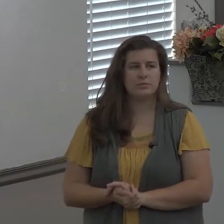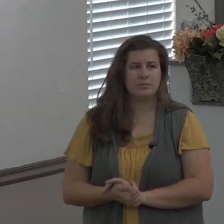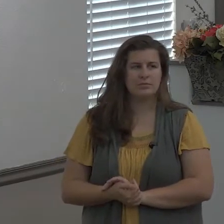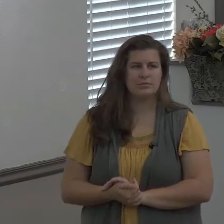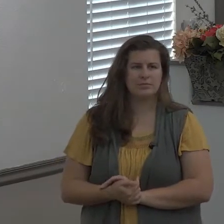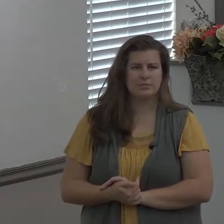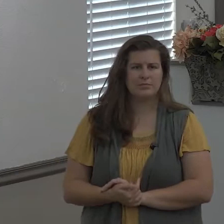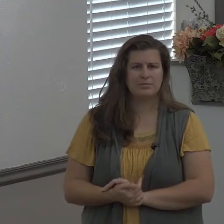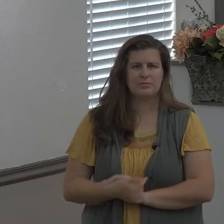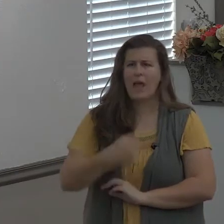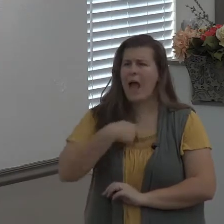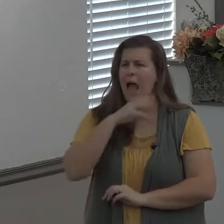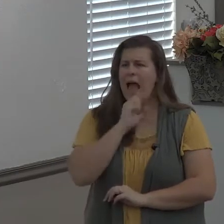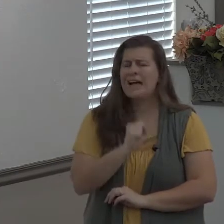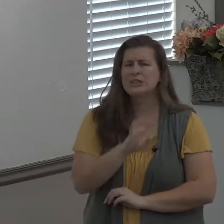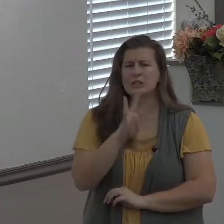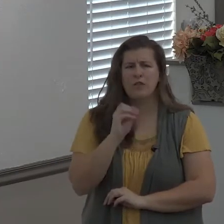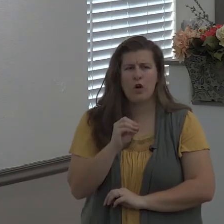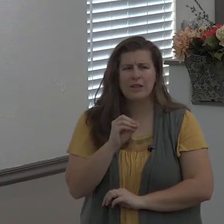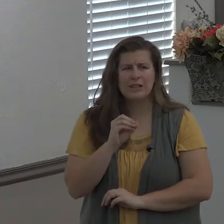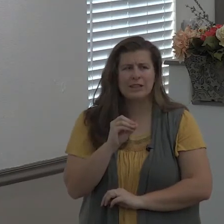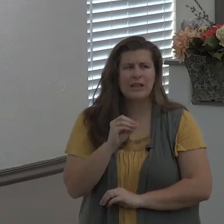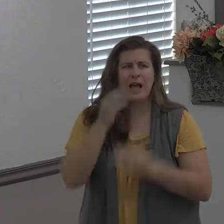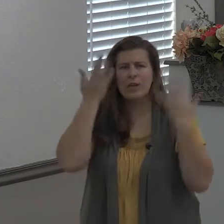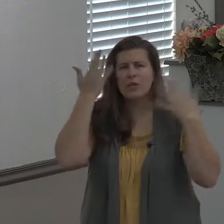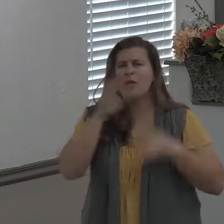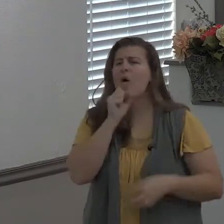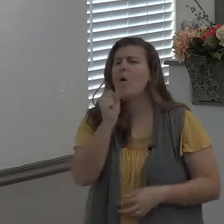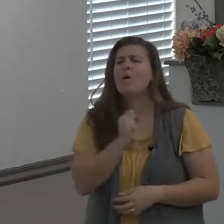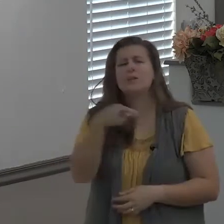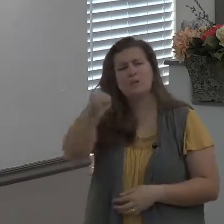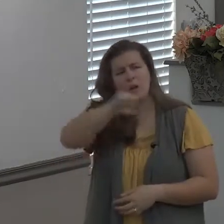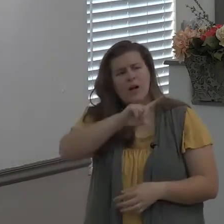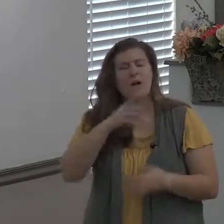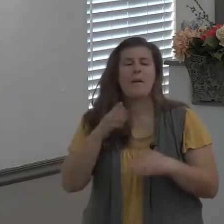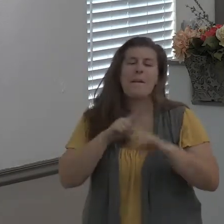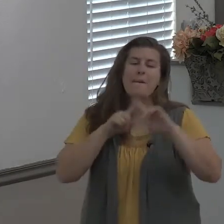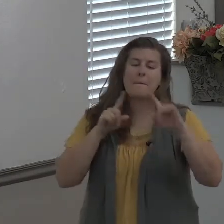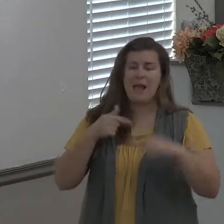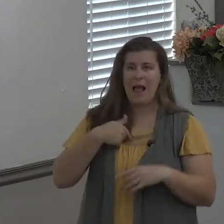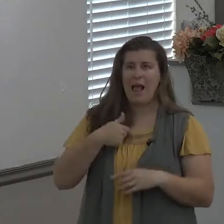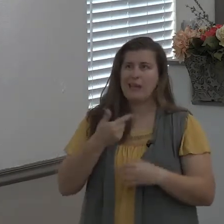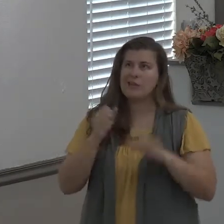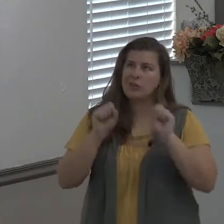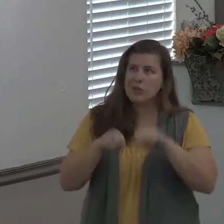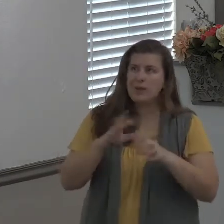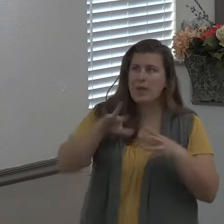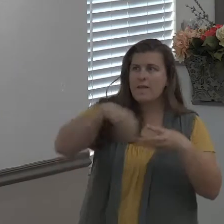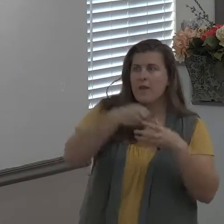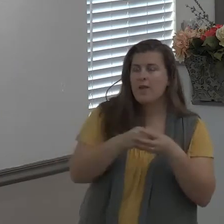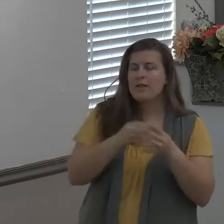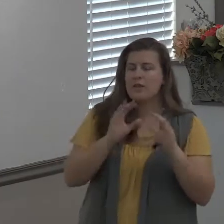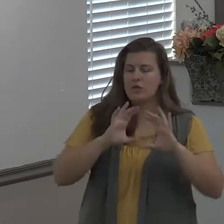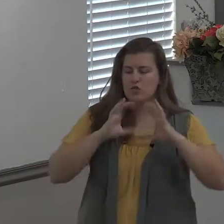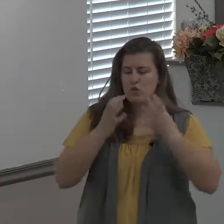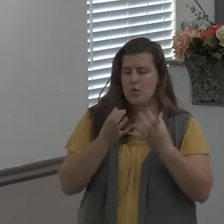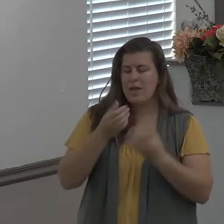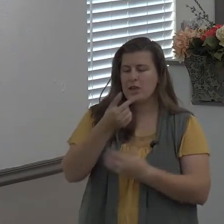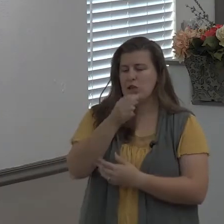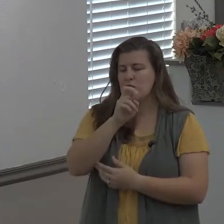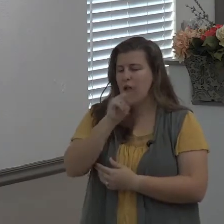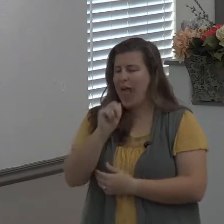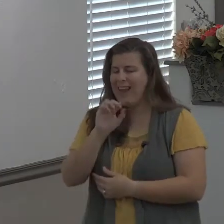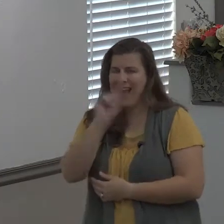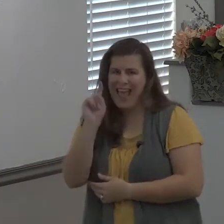name. Amen. I'm only 40 years old, depending on where you fall in that. I'm